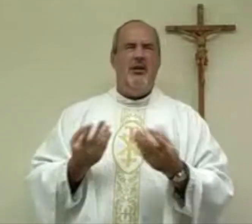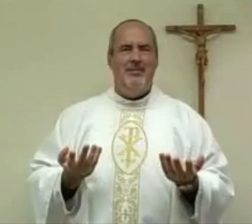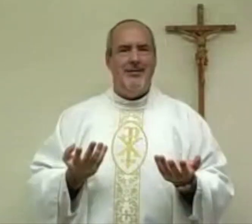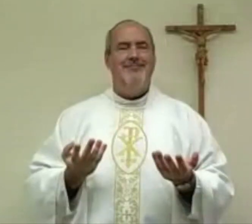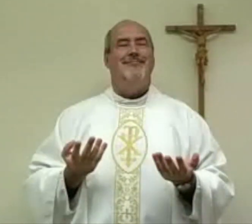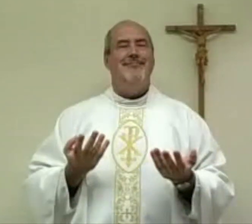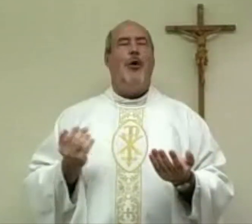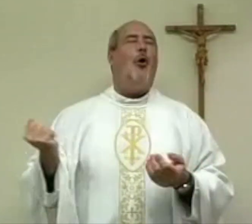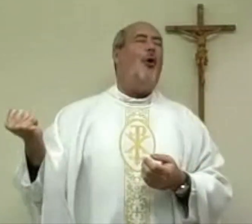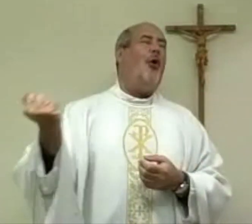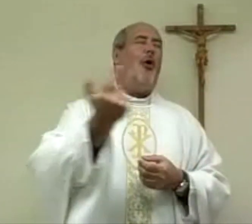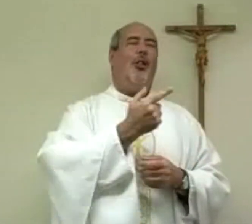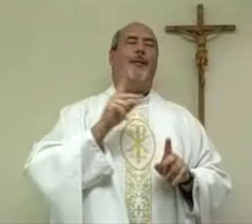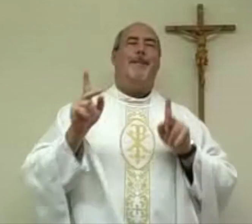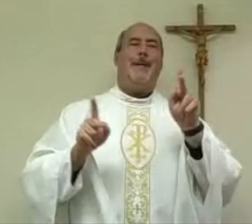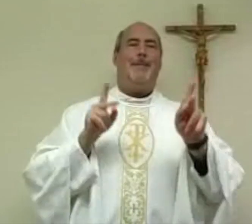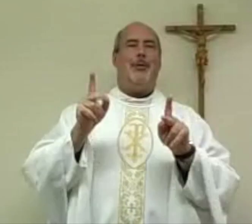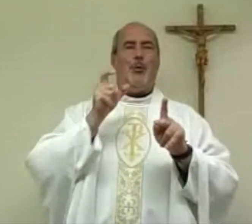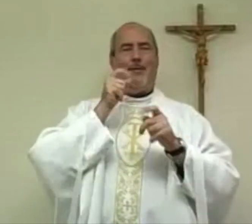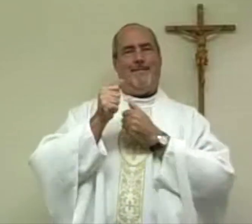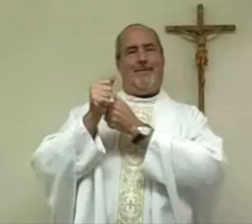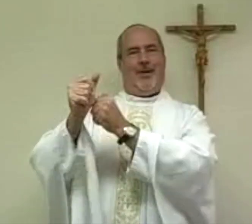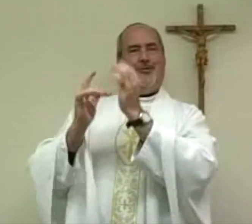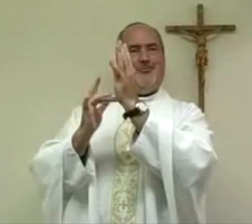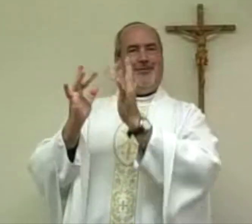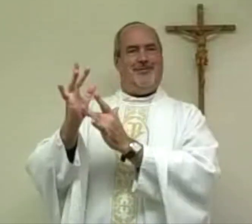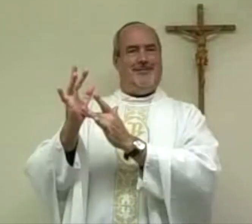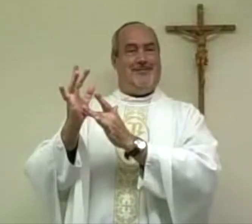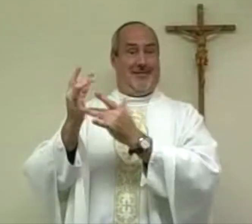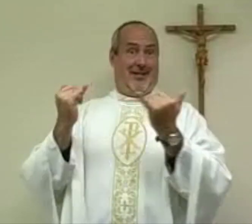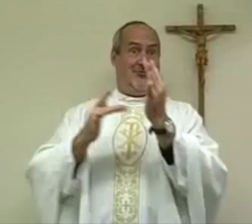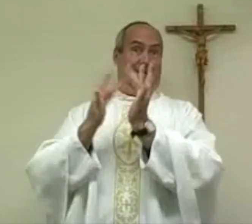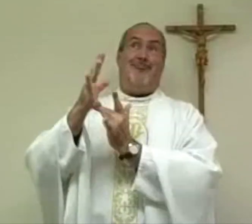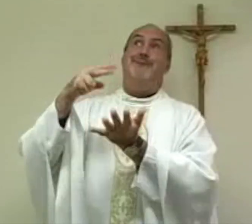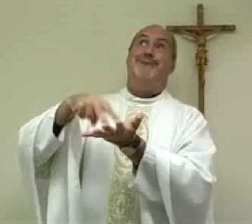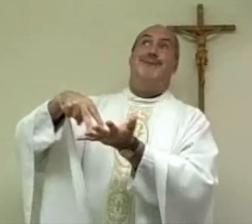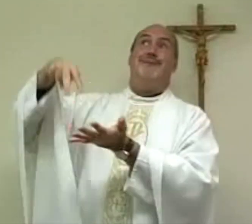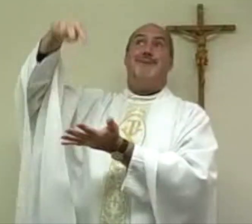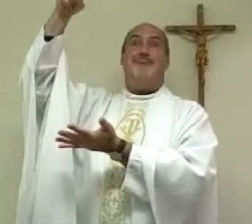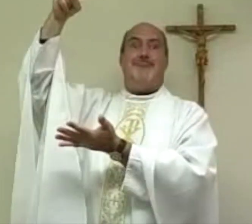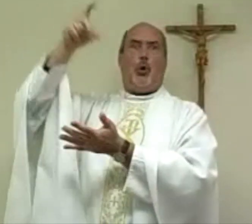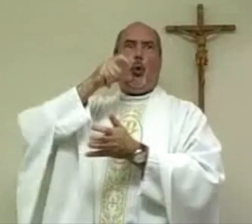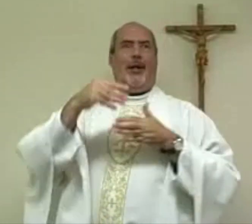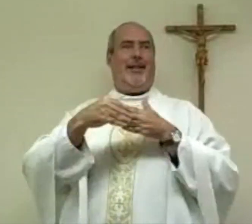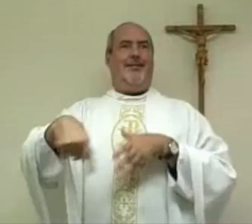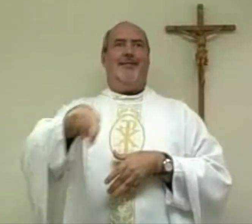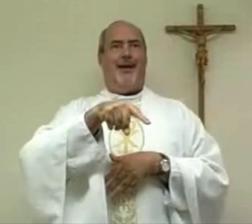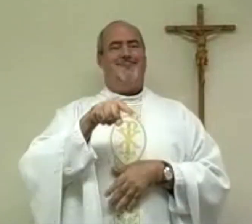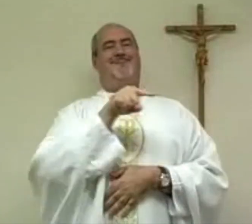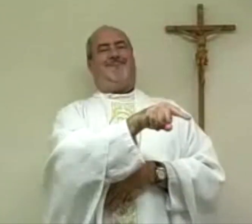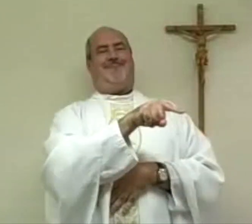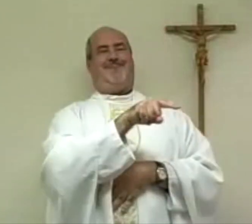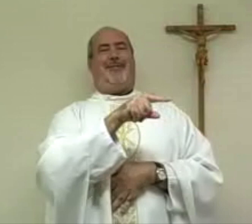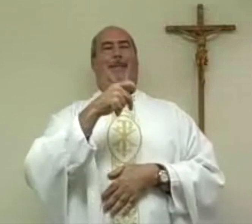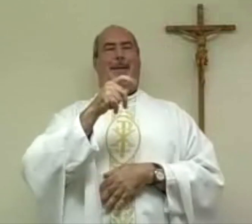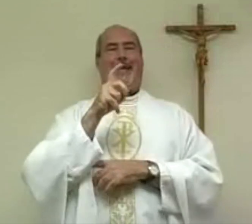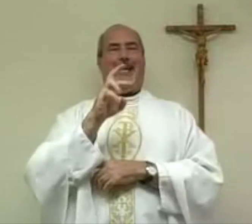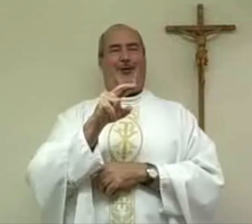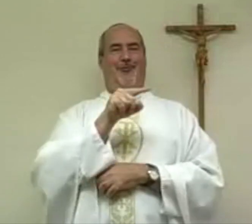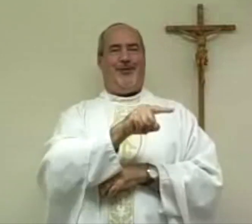sheep." And the sheep are all of those who followed him, who followed Jesus. And once he ascended into